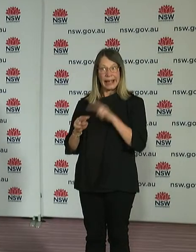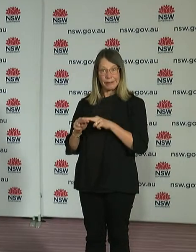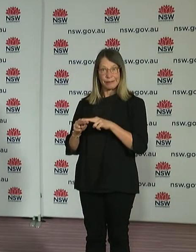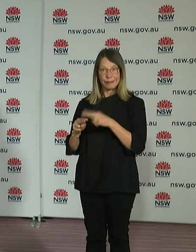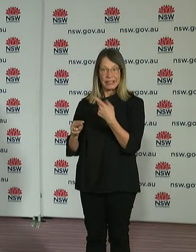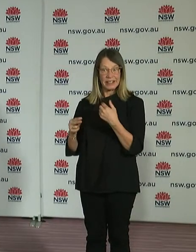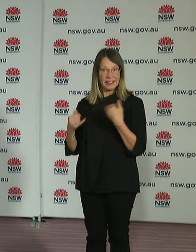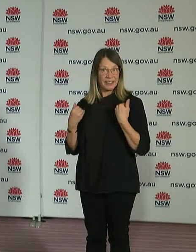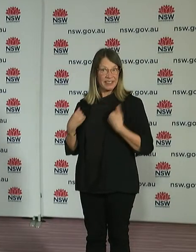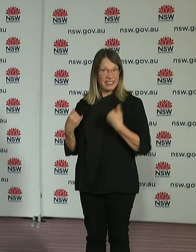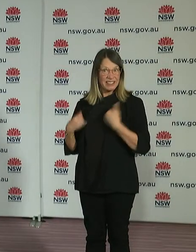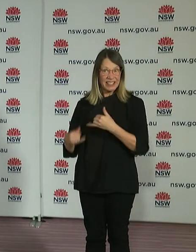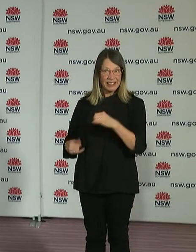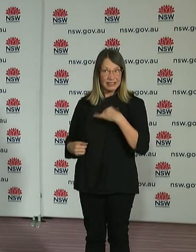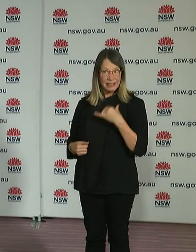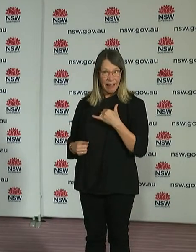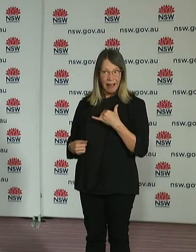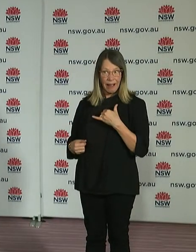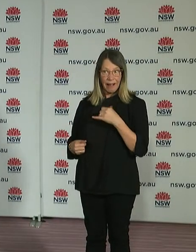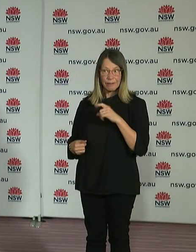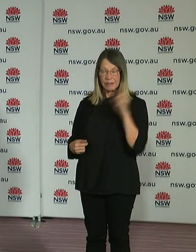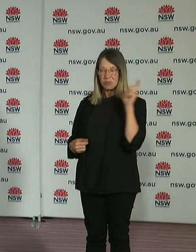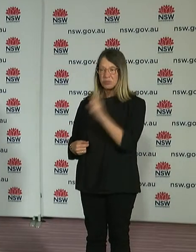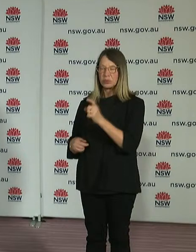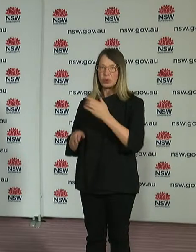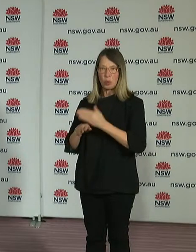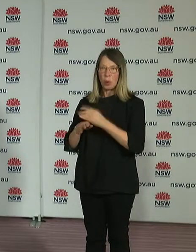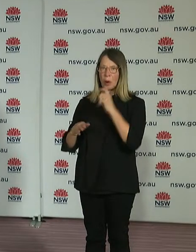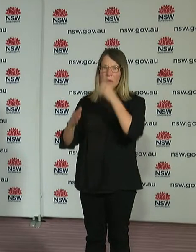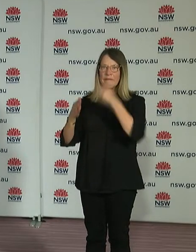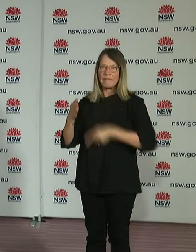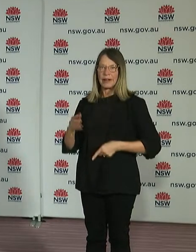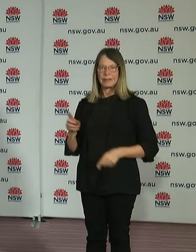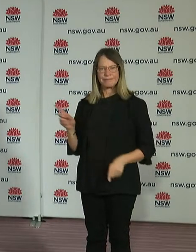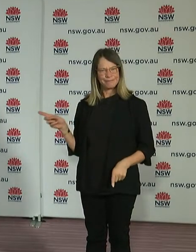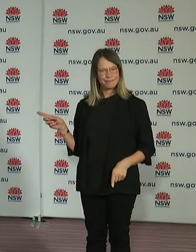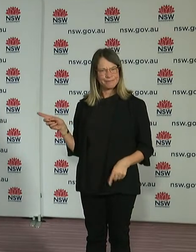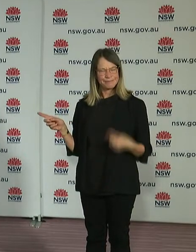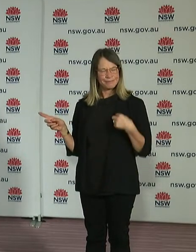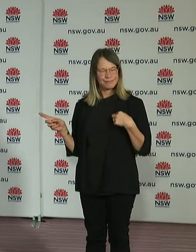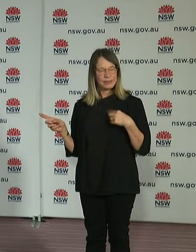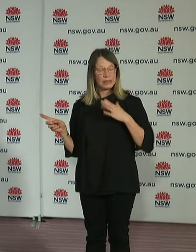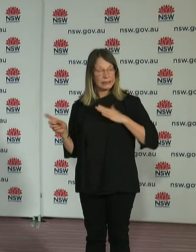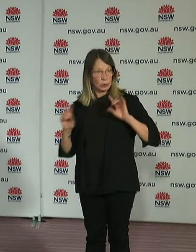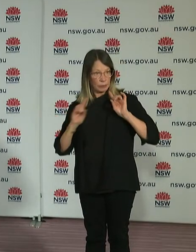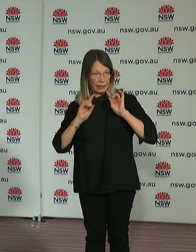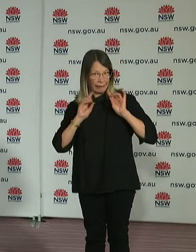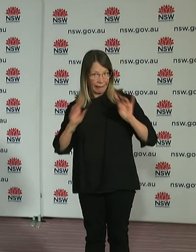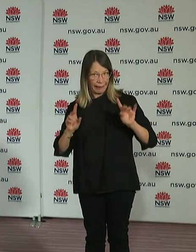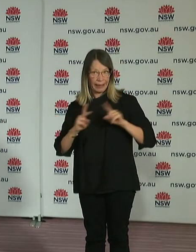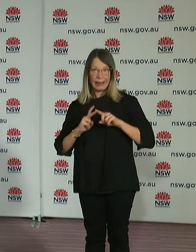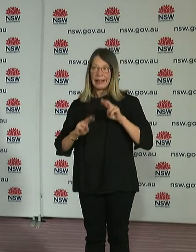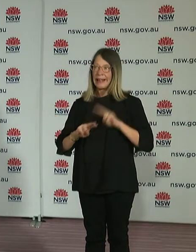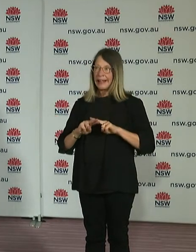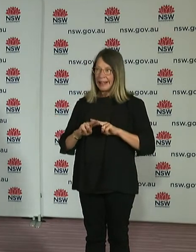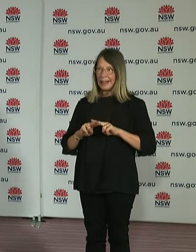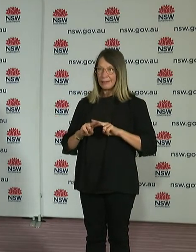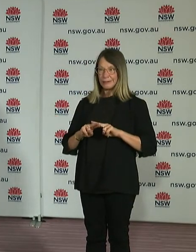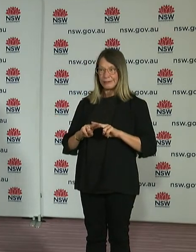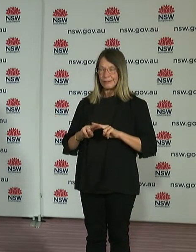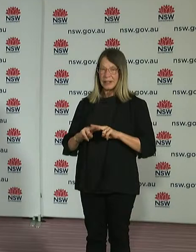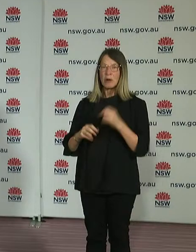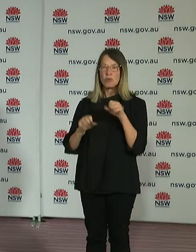who flagrantly disregards the health orders will be penalised. I want to make that very clear. There are penalties for individuals, there are penalties